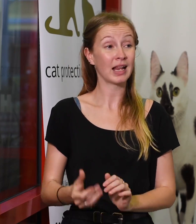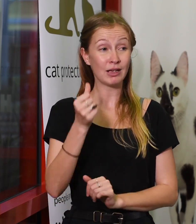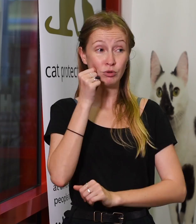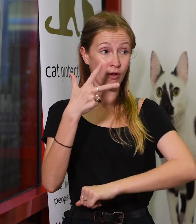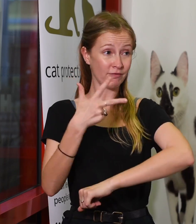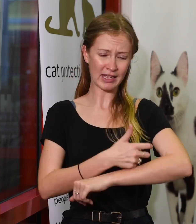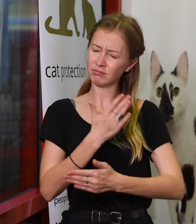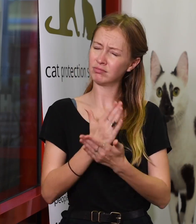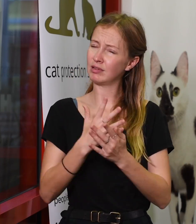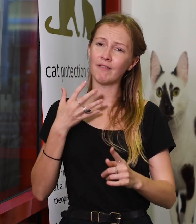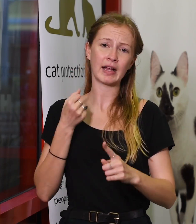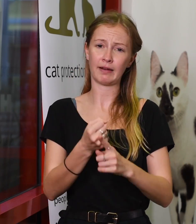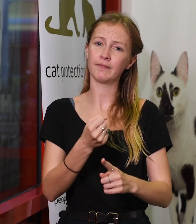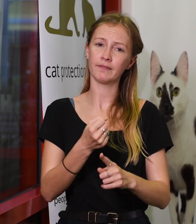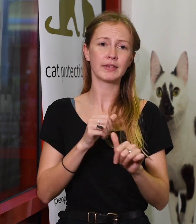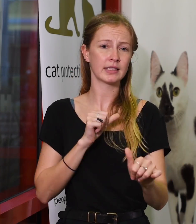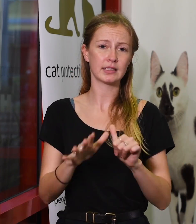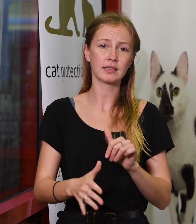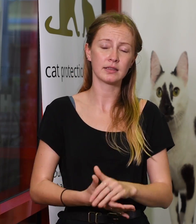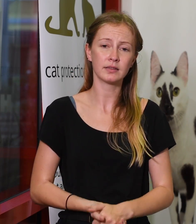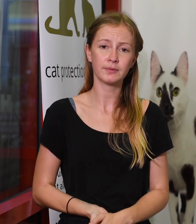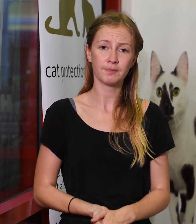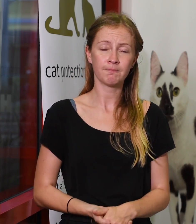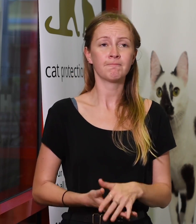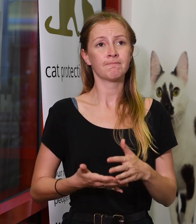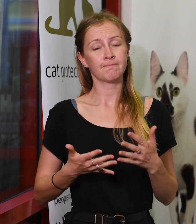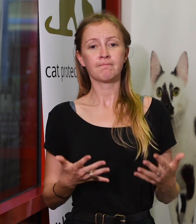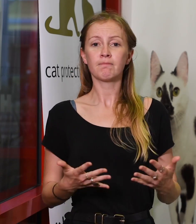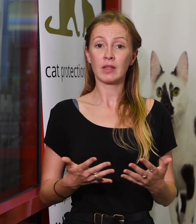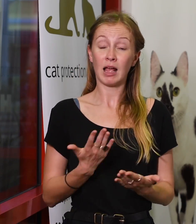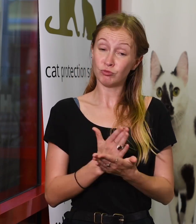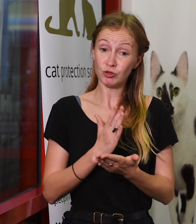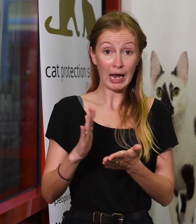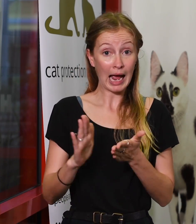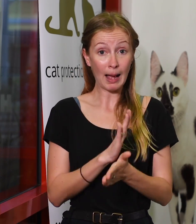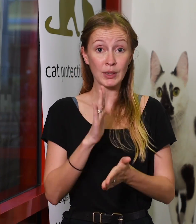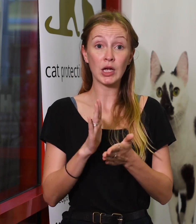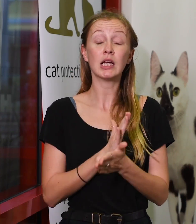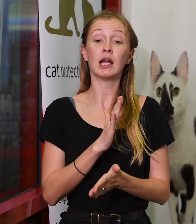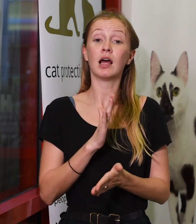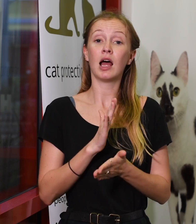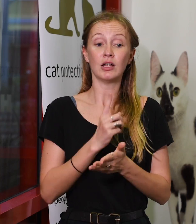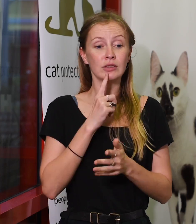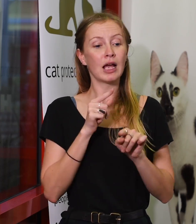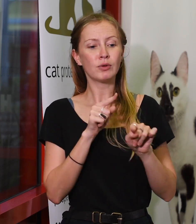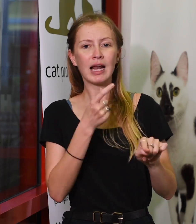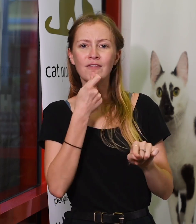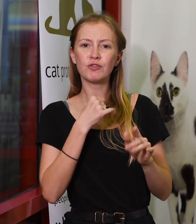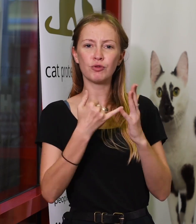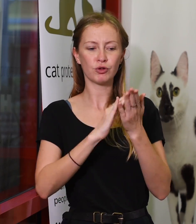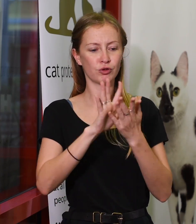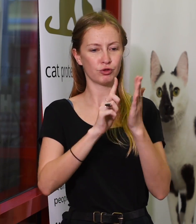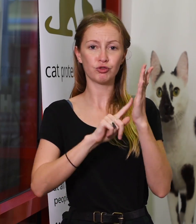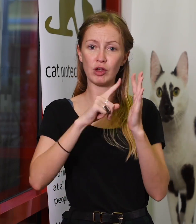really effective. So we're glad to say that we have seen a number of shelters